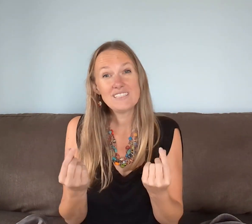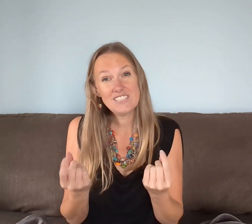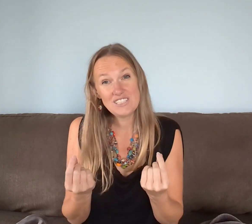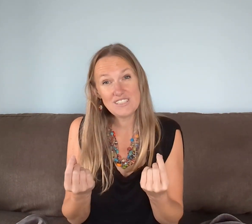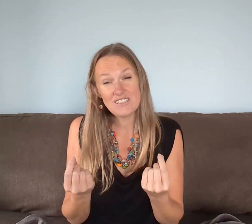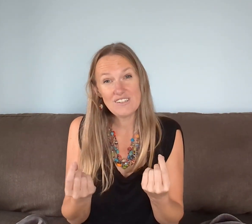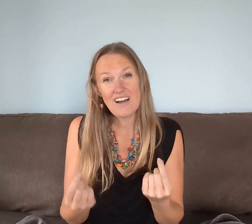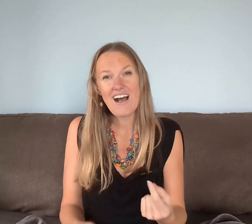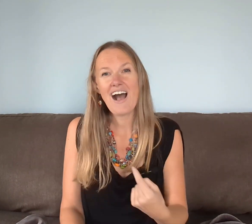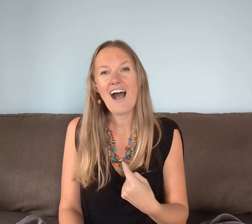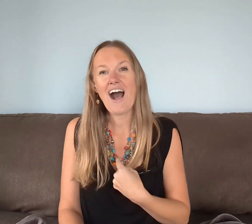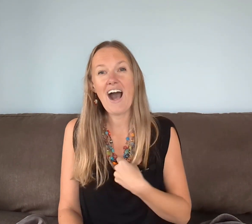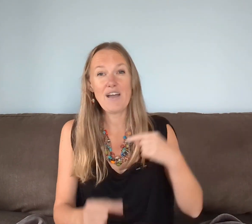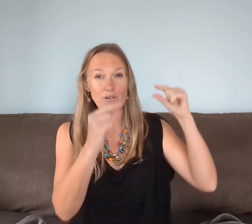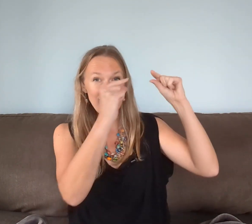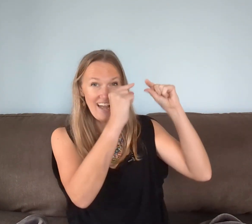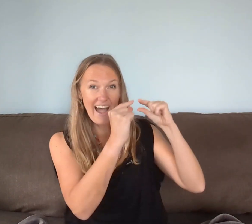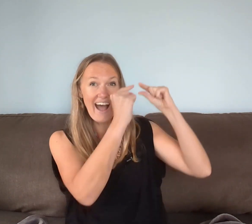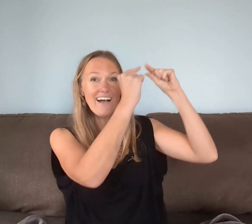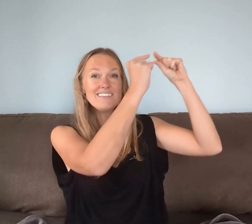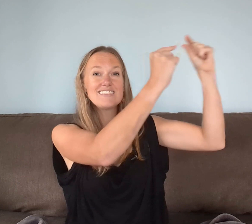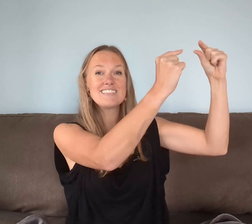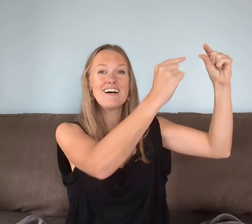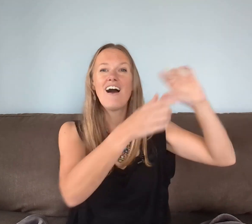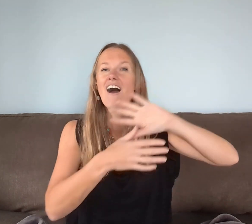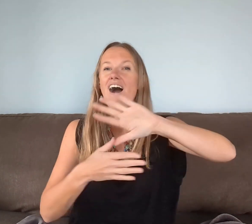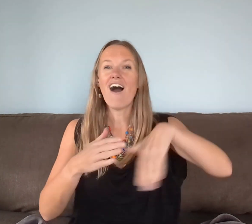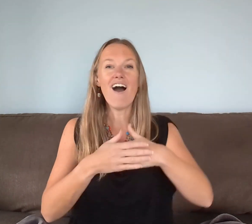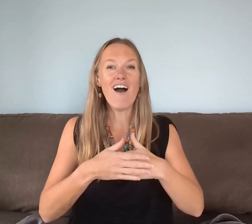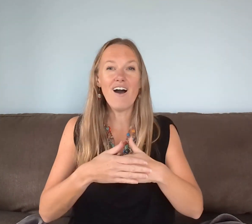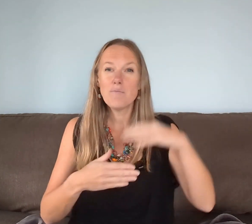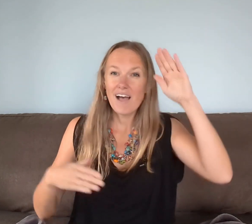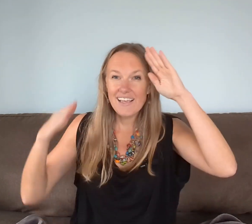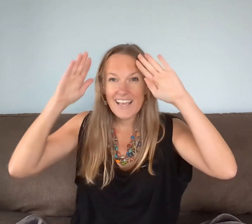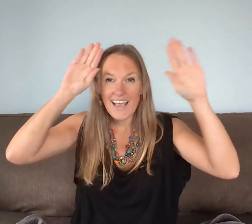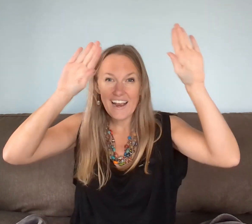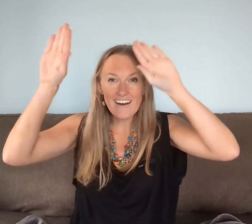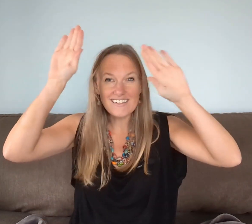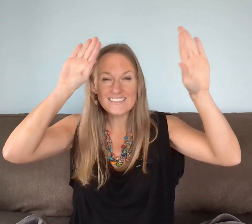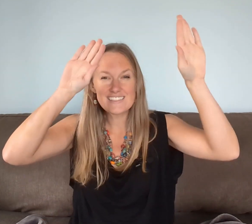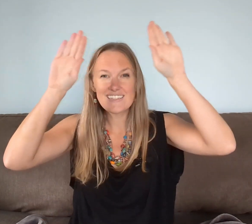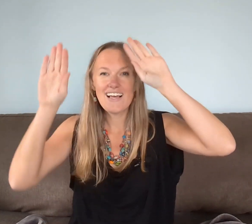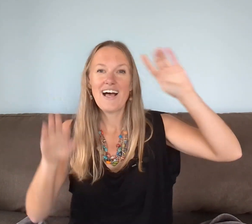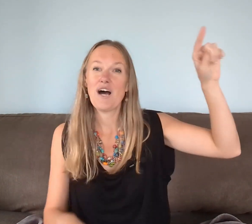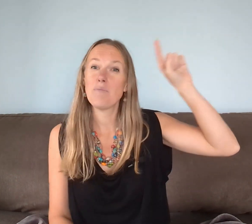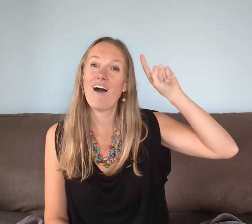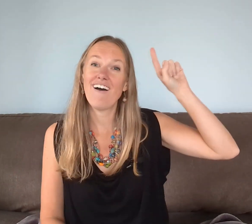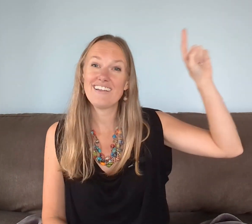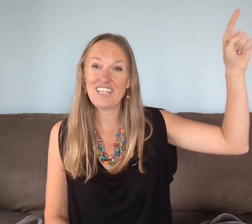what to do, I will cast all my cares upon